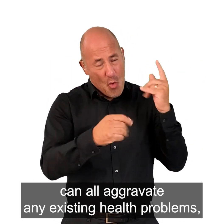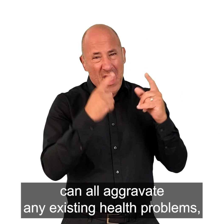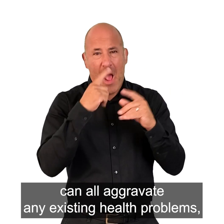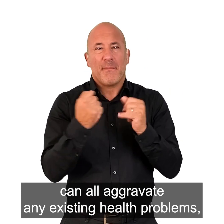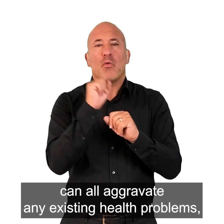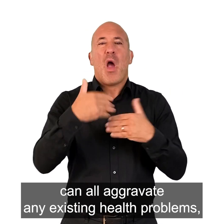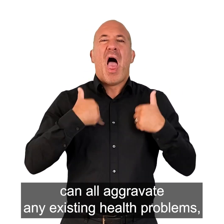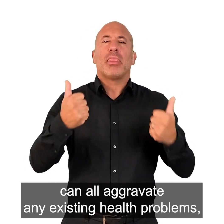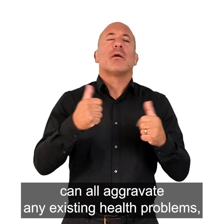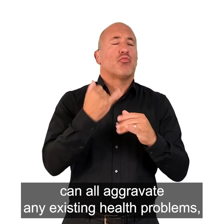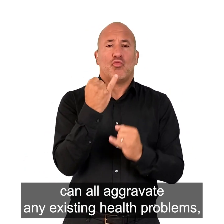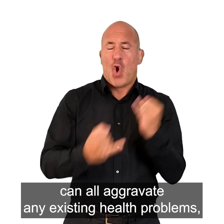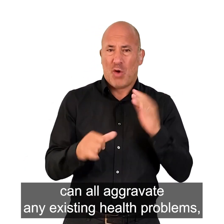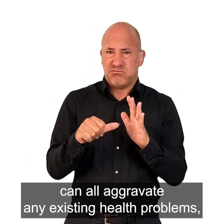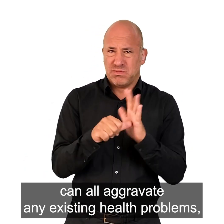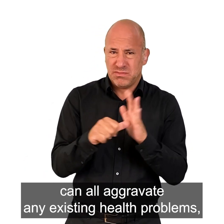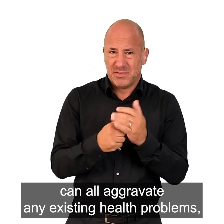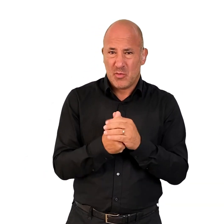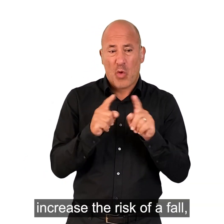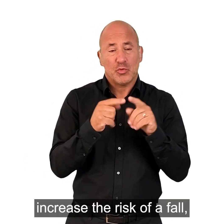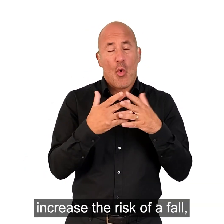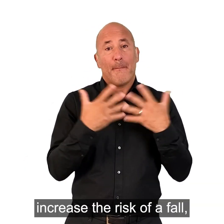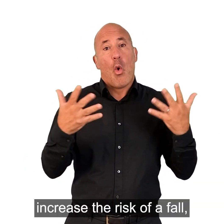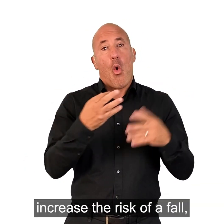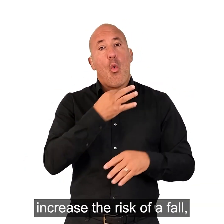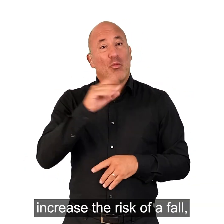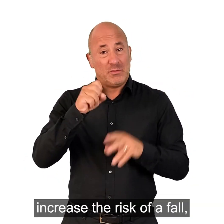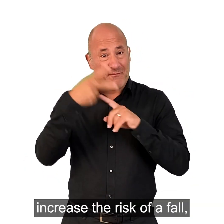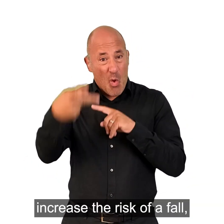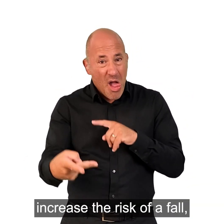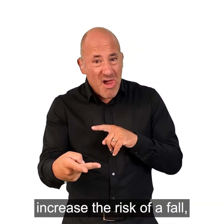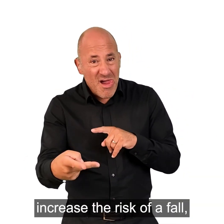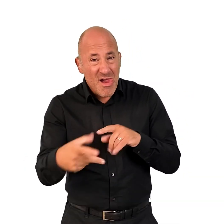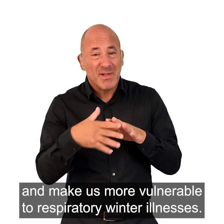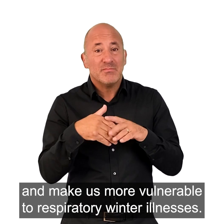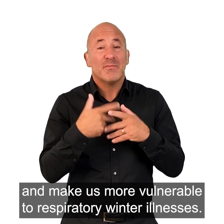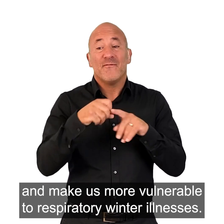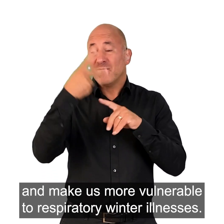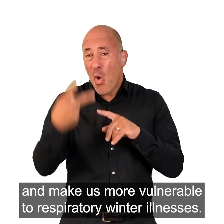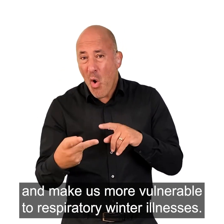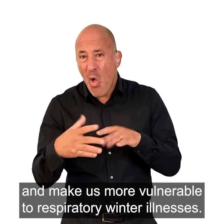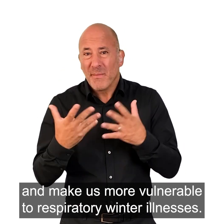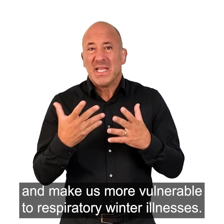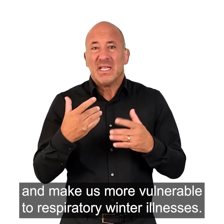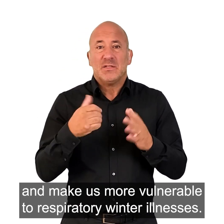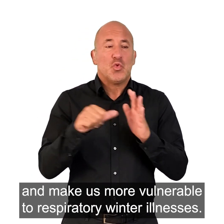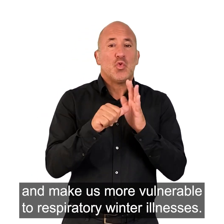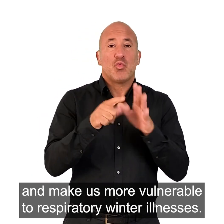can all aggravate any existing health problems, increase the risk of a fall, and make us more vulnerable to